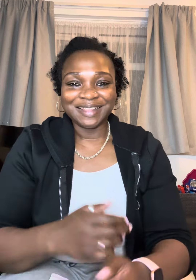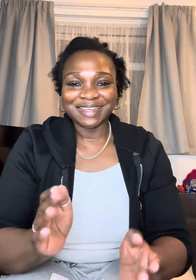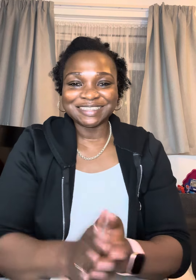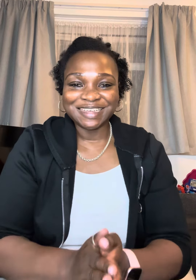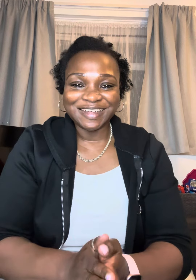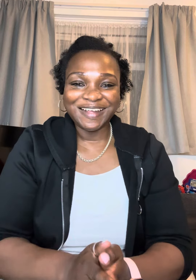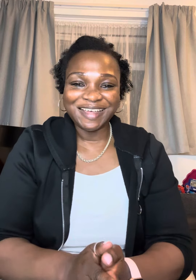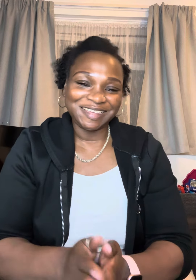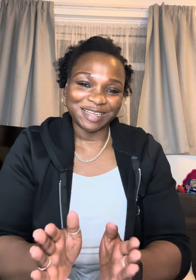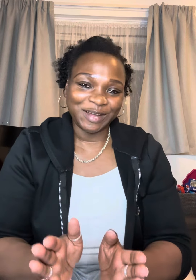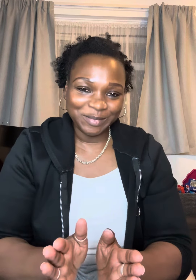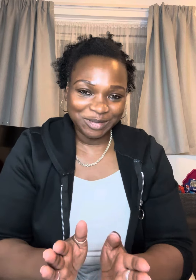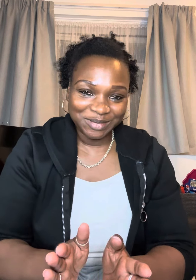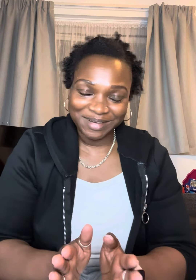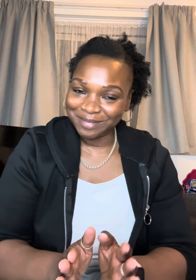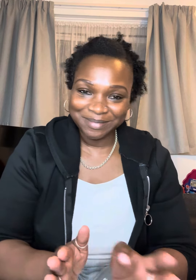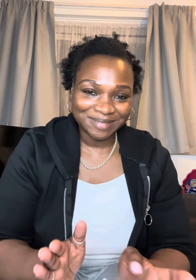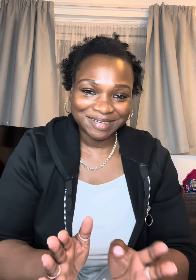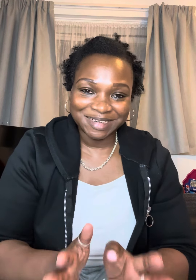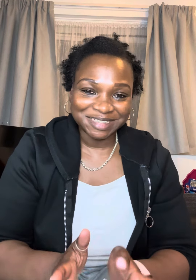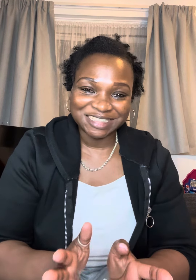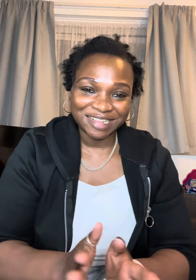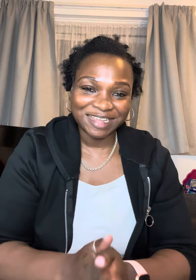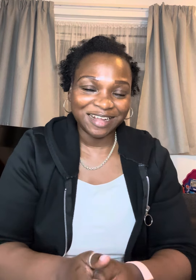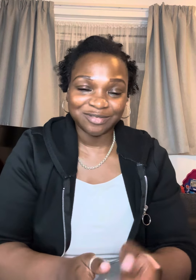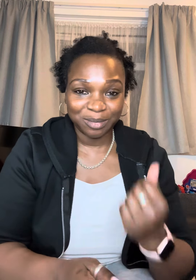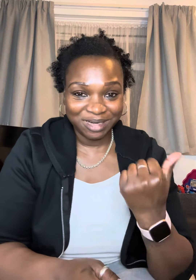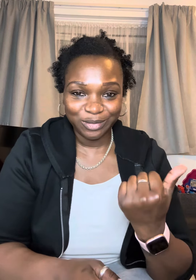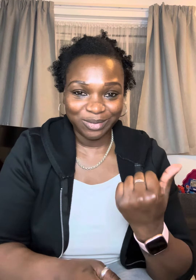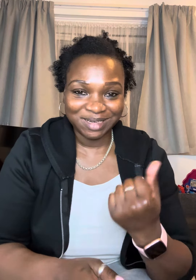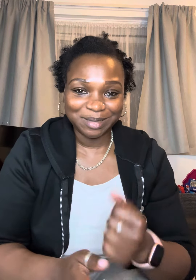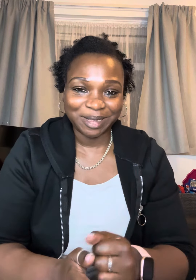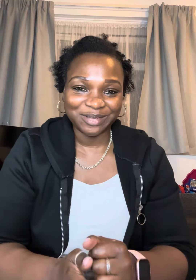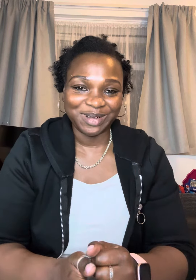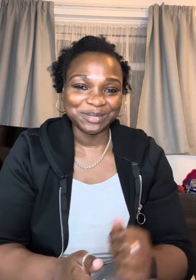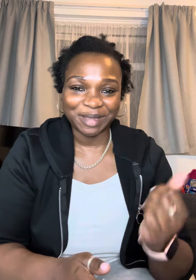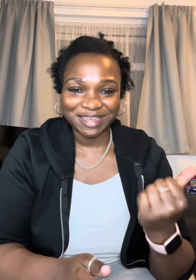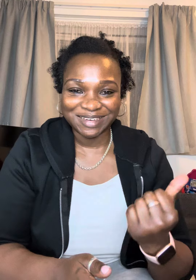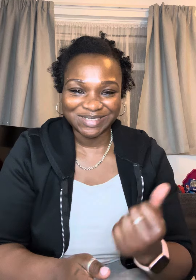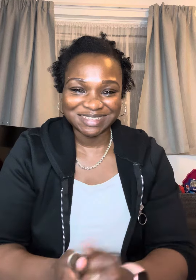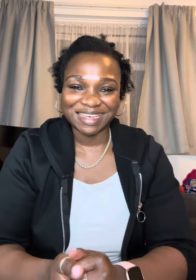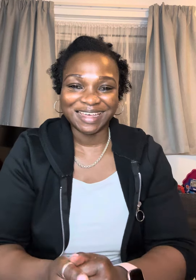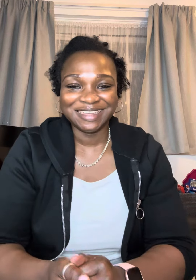That's it, guys. I hope you could understand that. I've got my little one in the background making noise, okay?